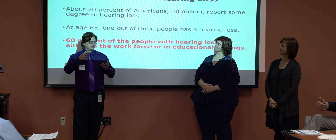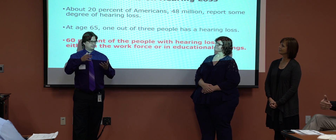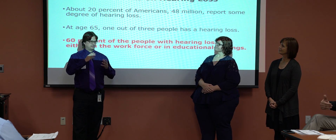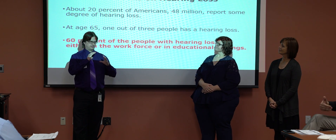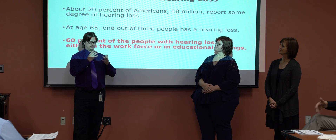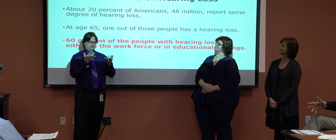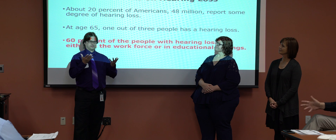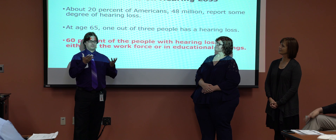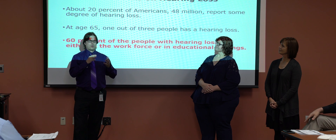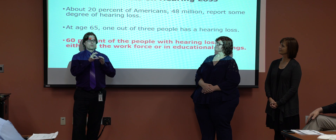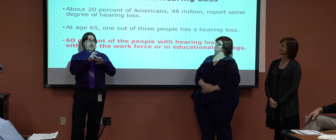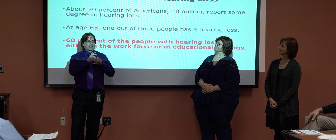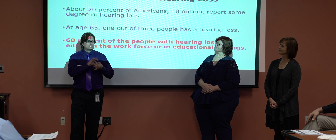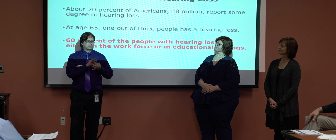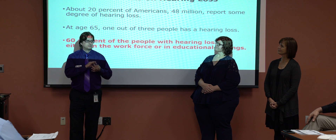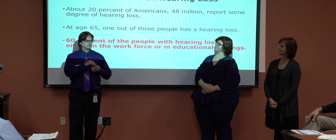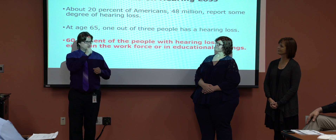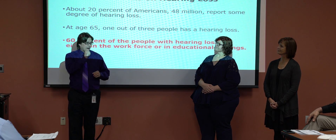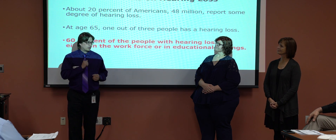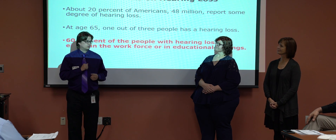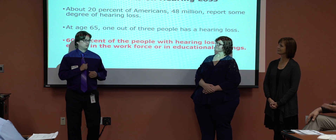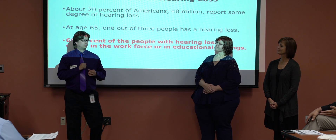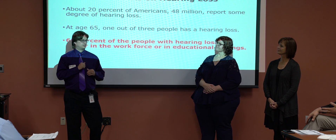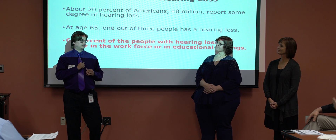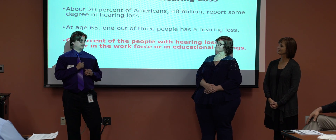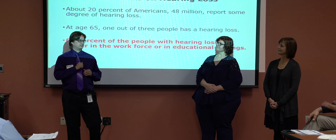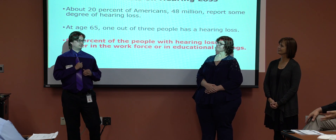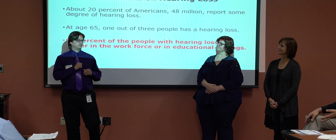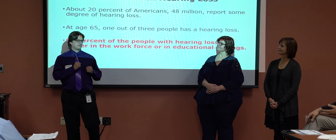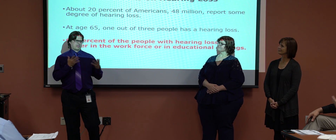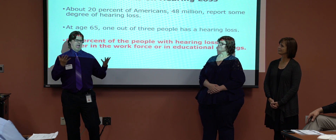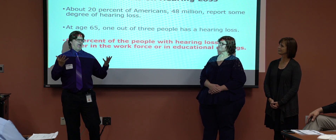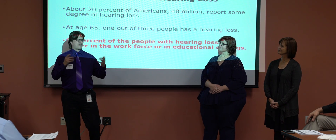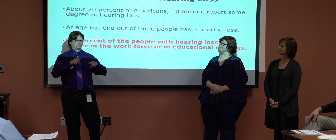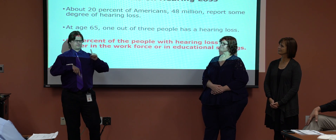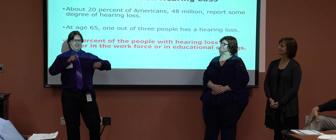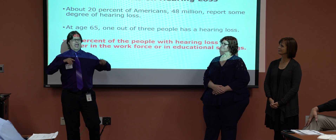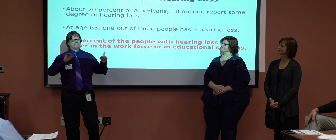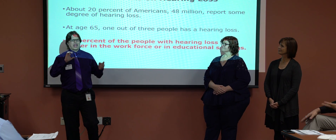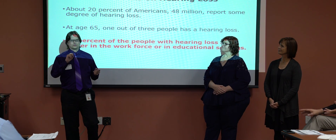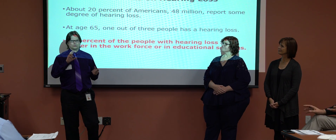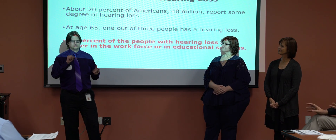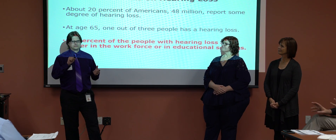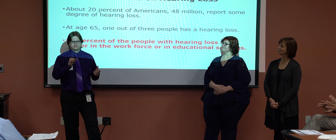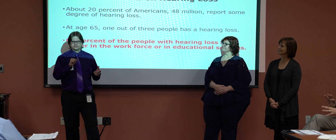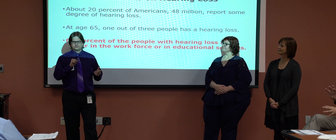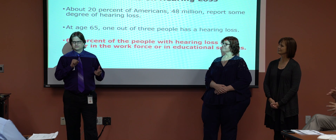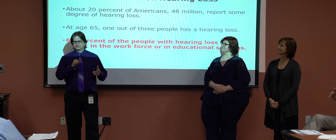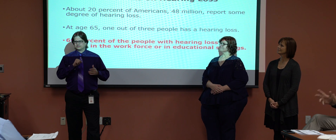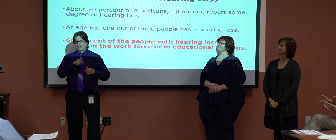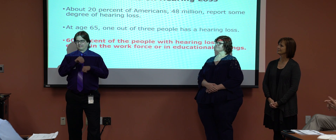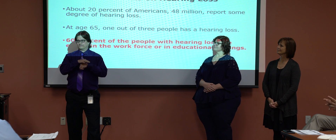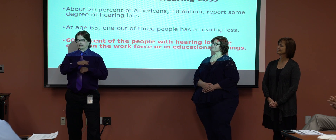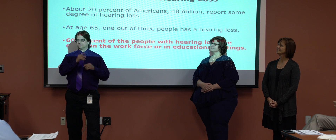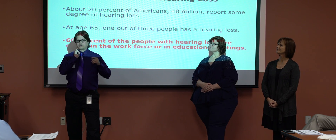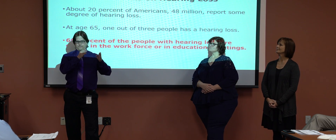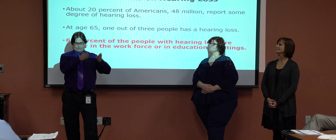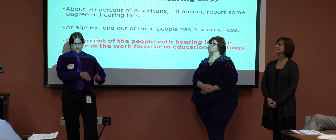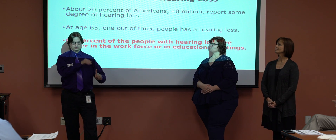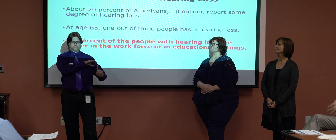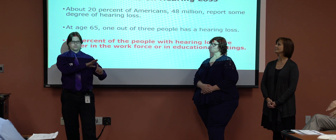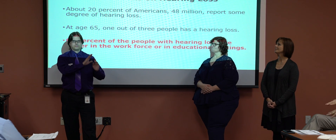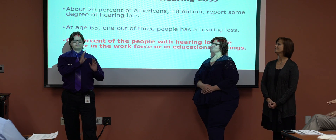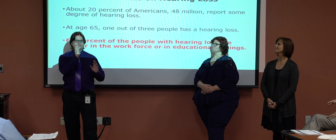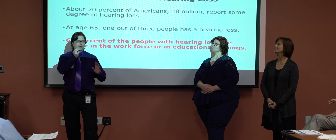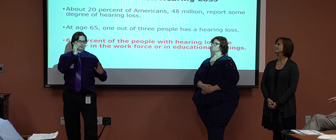before they finally admit they need help. Situations with parents, relationships, all sorts of things. There's a variety of factors